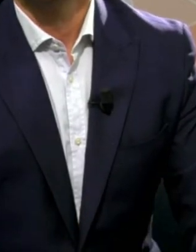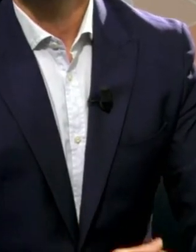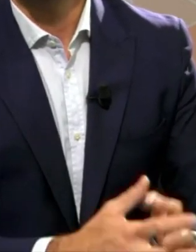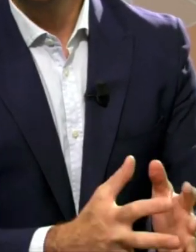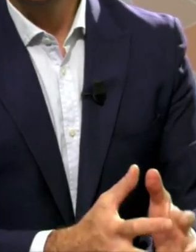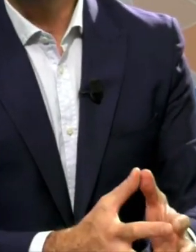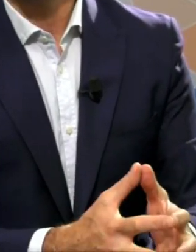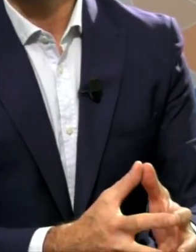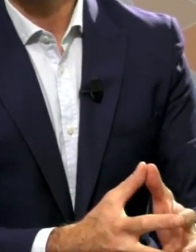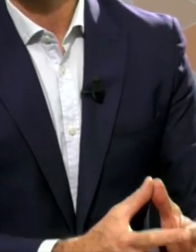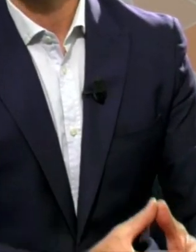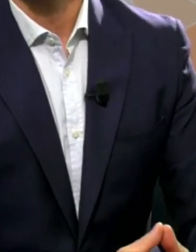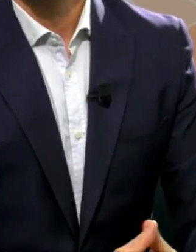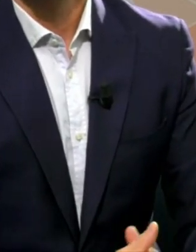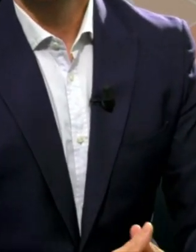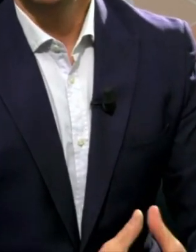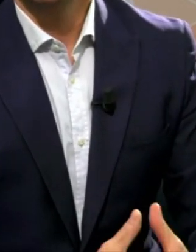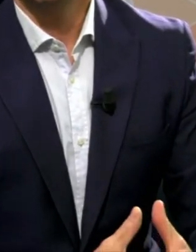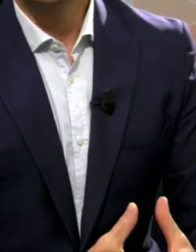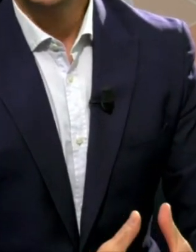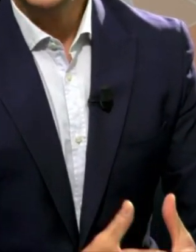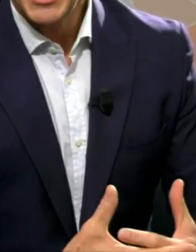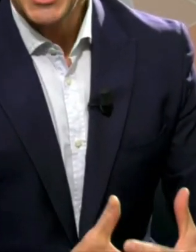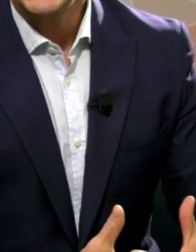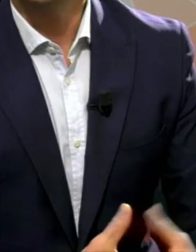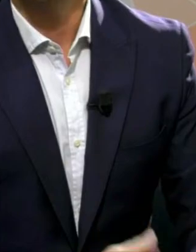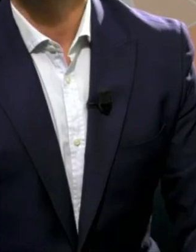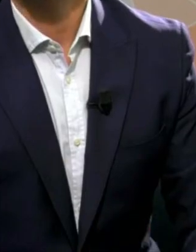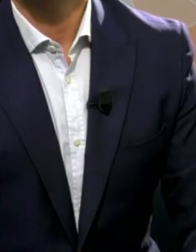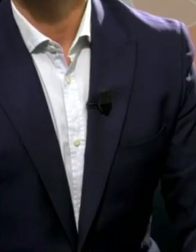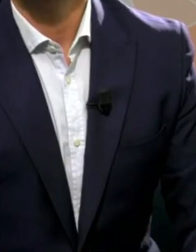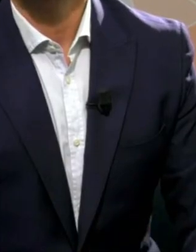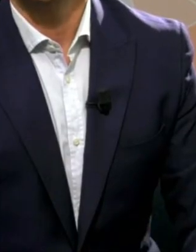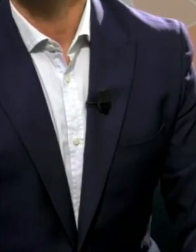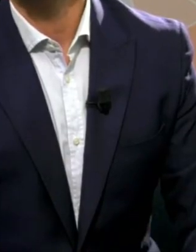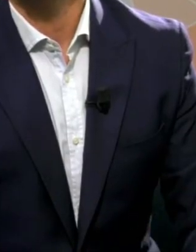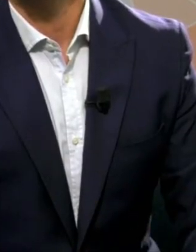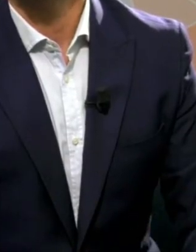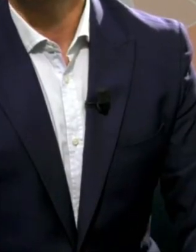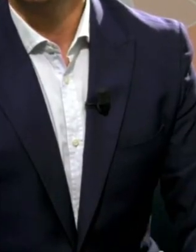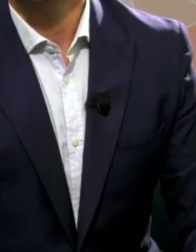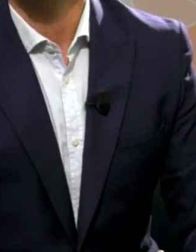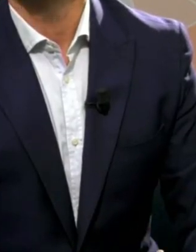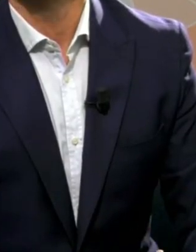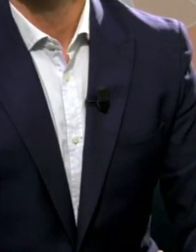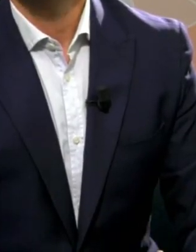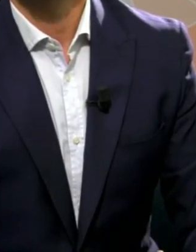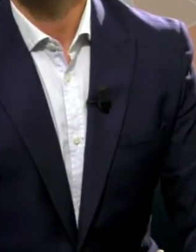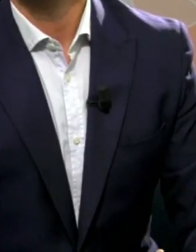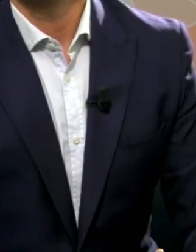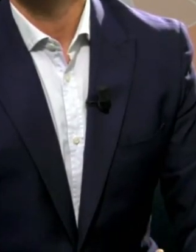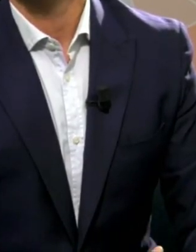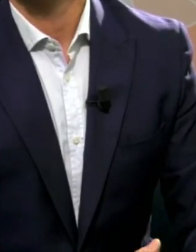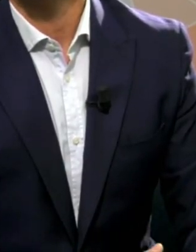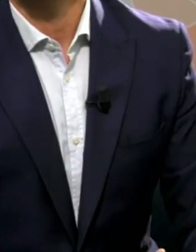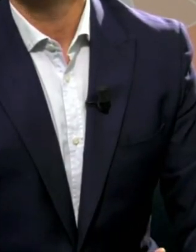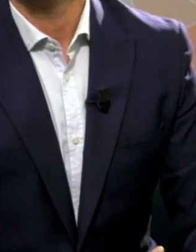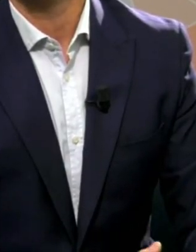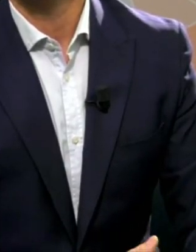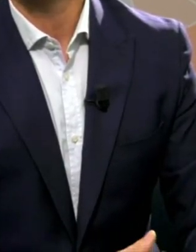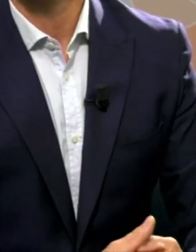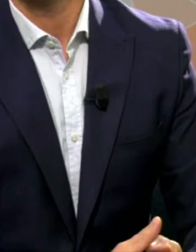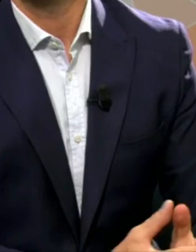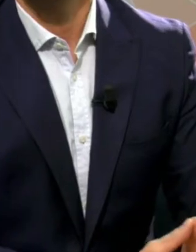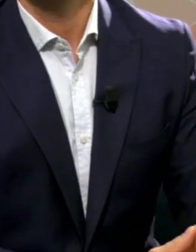Sustainability for this opportunity where we can expand our synergies and become the world welcome that AWS